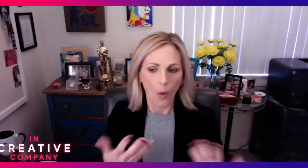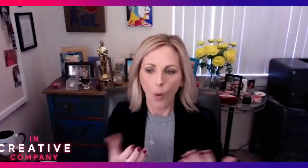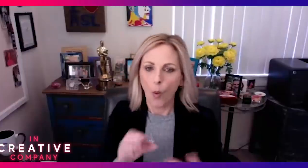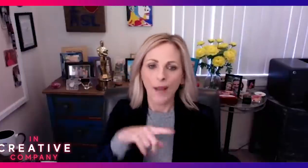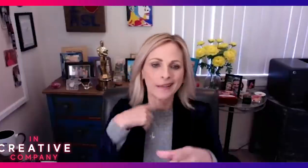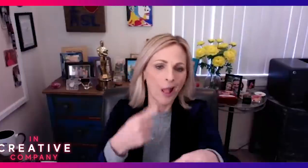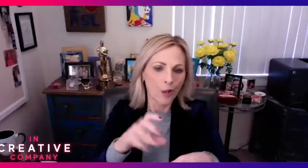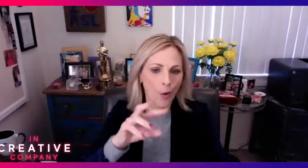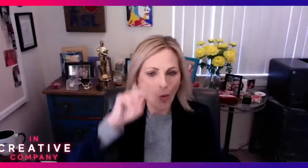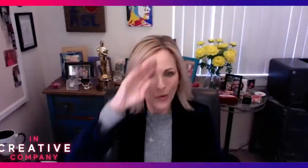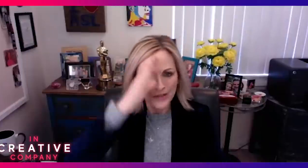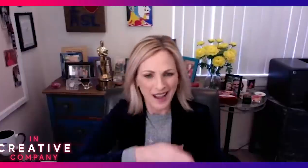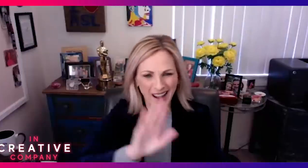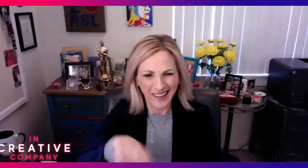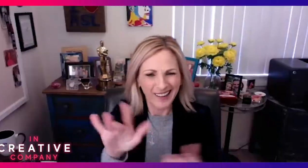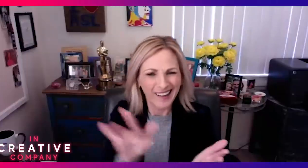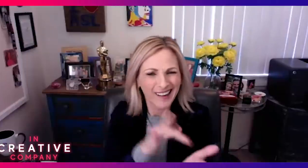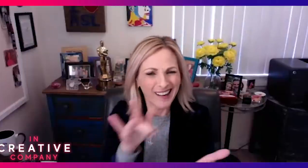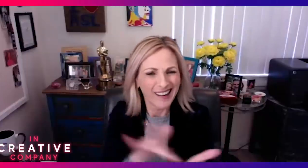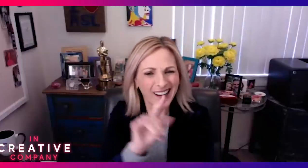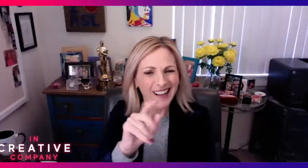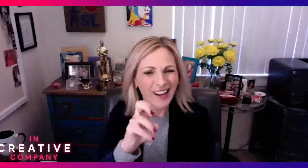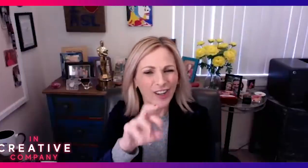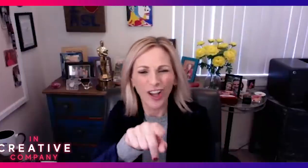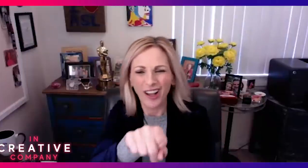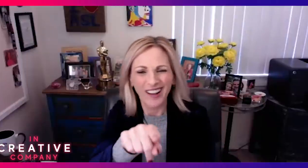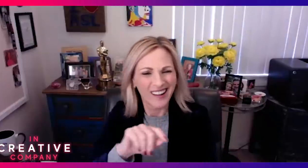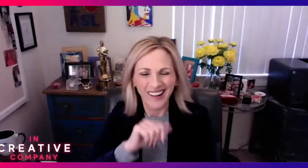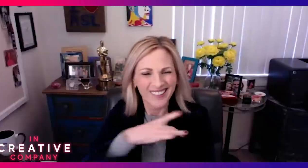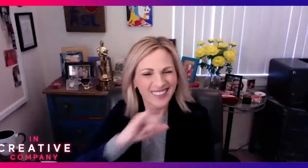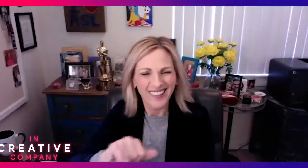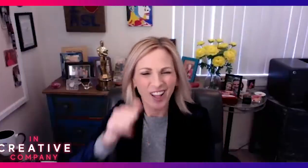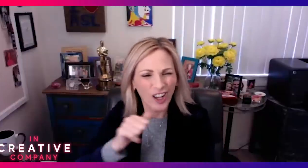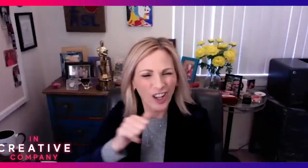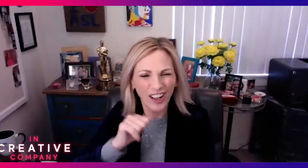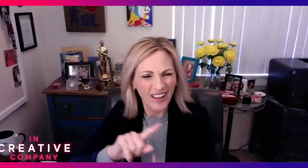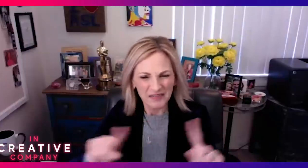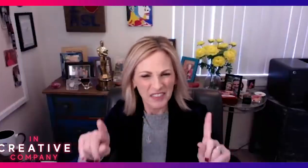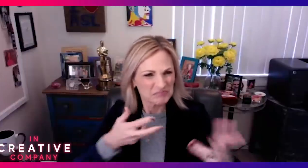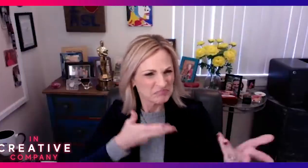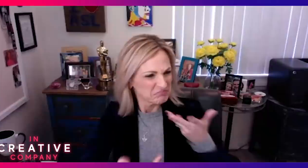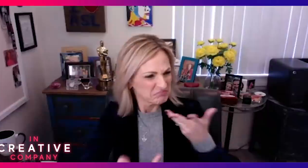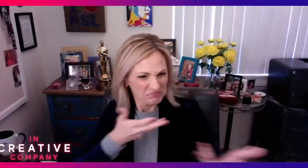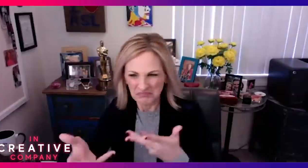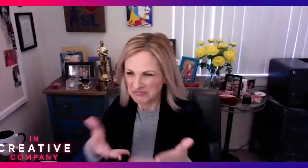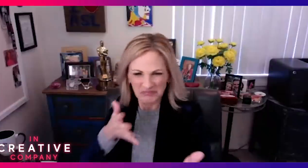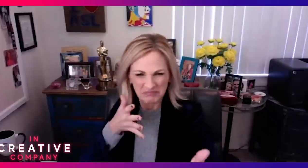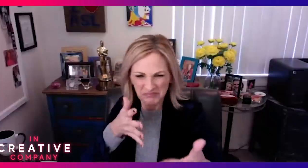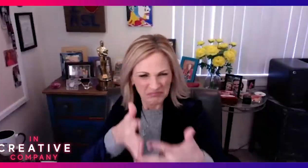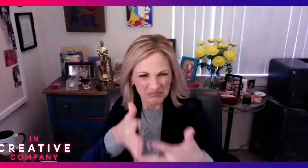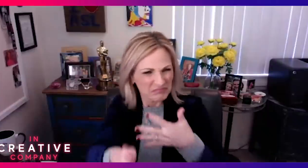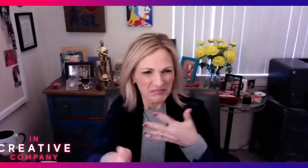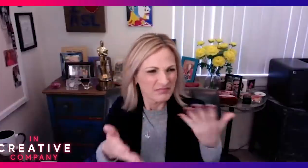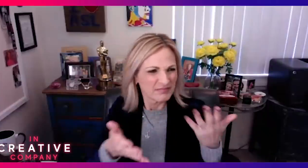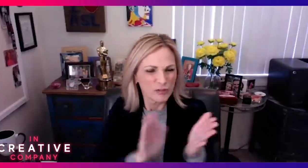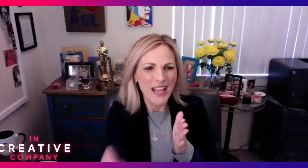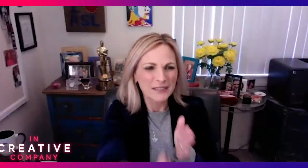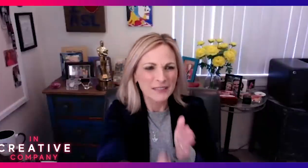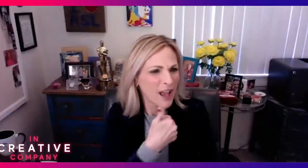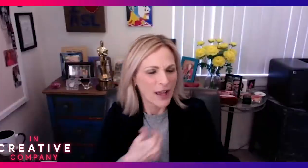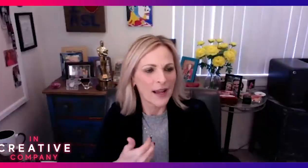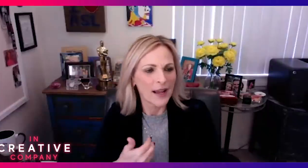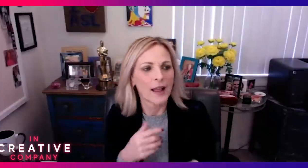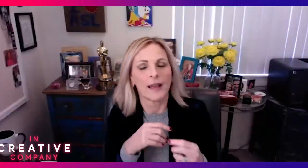and just like, you know, sitting up straight and, you know, don't, Tinder is something that we can do as a family. And, you know, it's all about